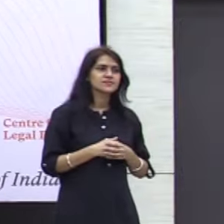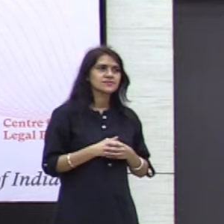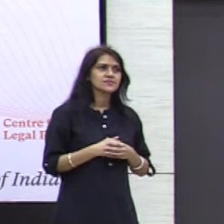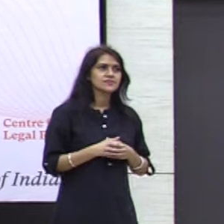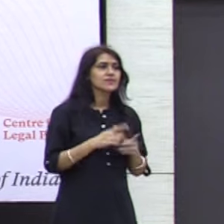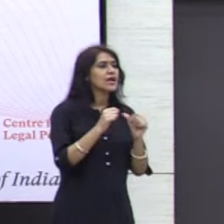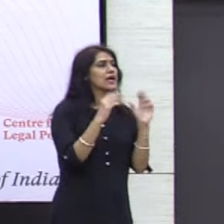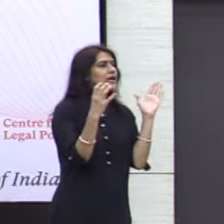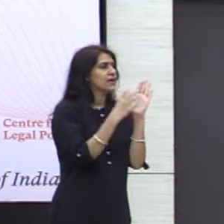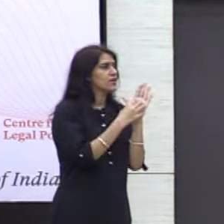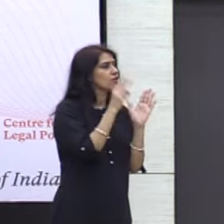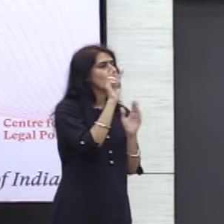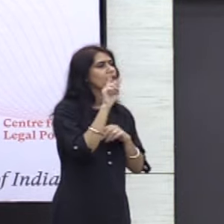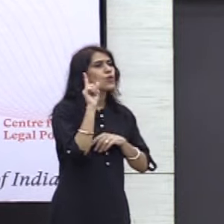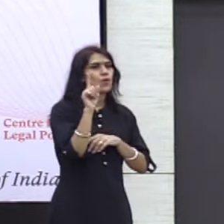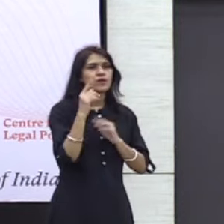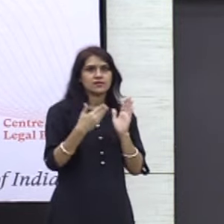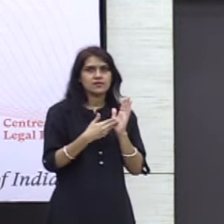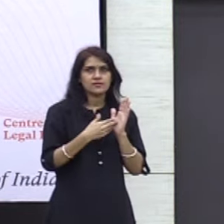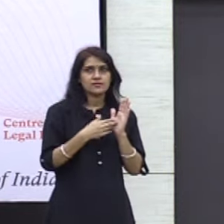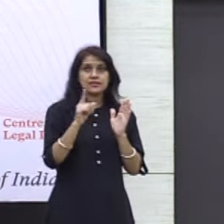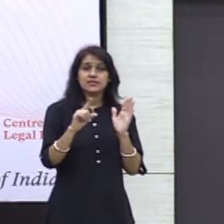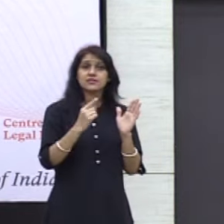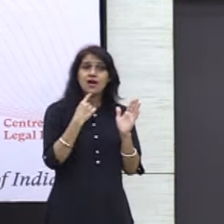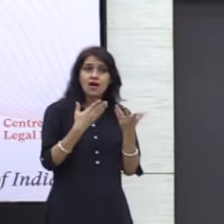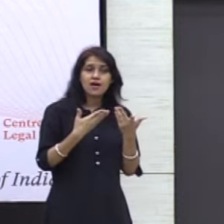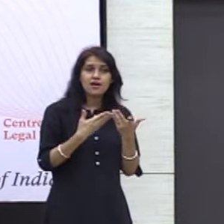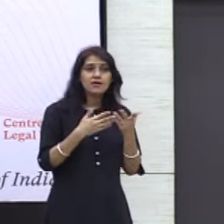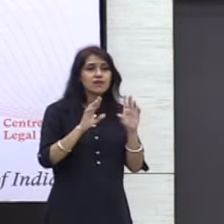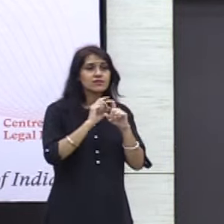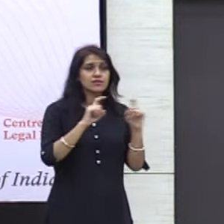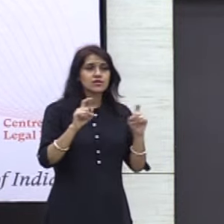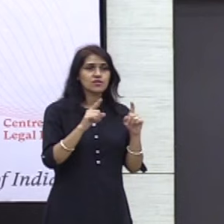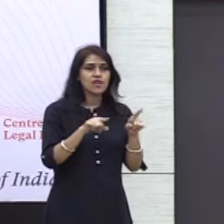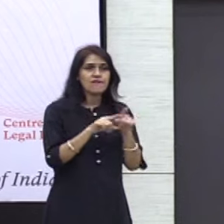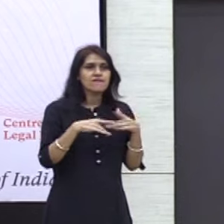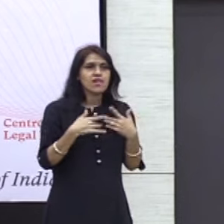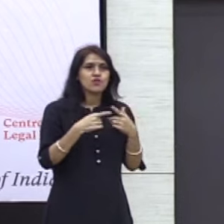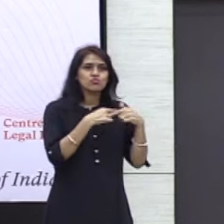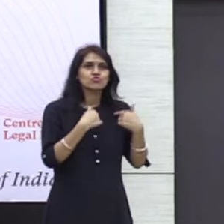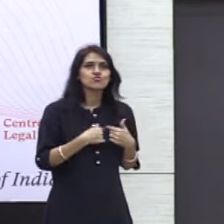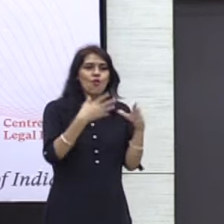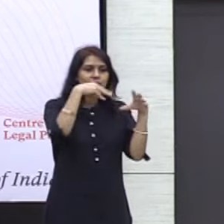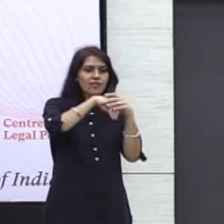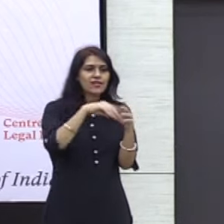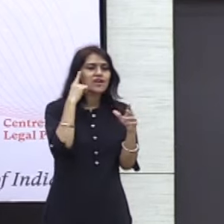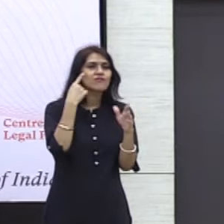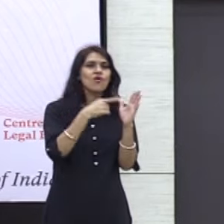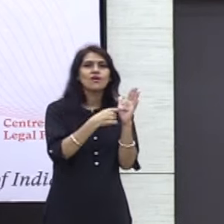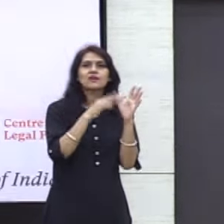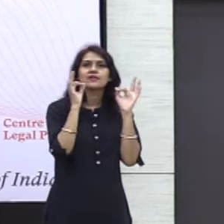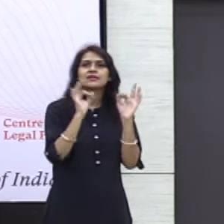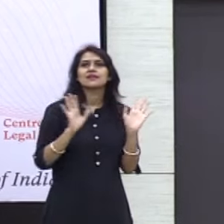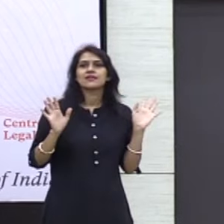take Article 21 of the Constitution. That's really the heart and soul that encapsulates